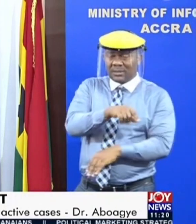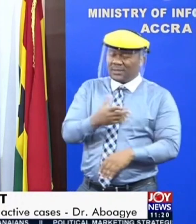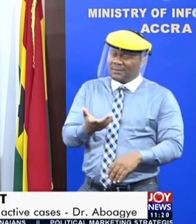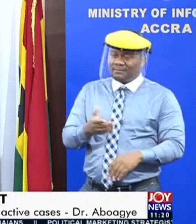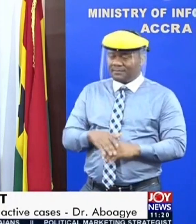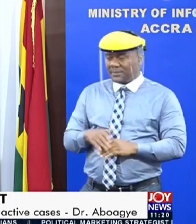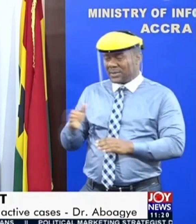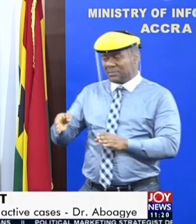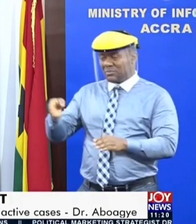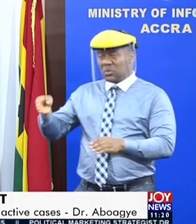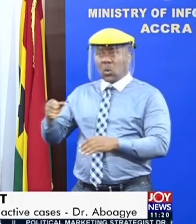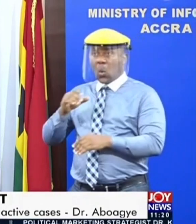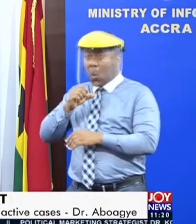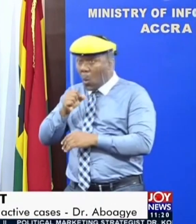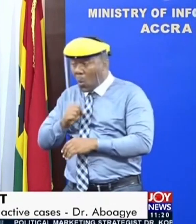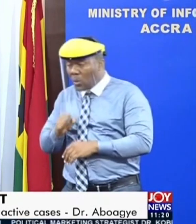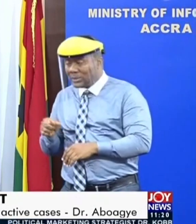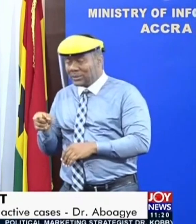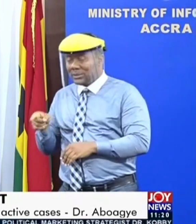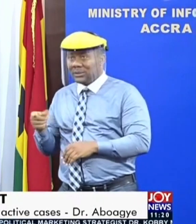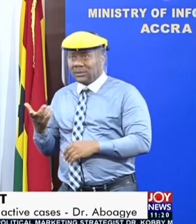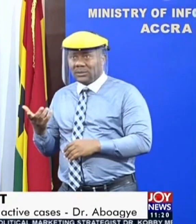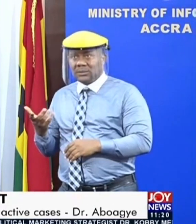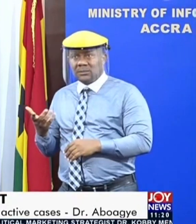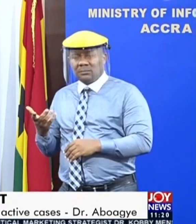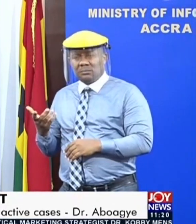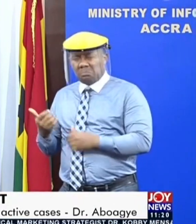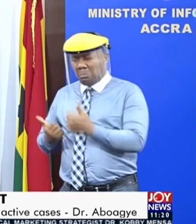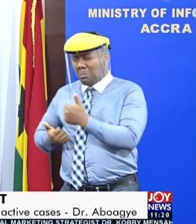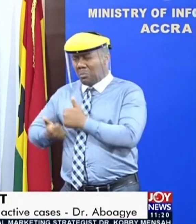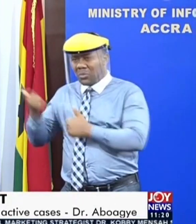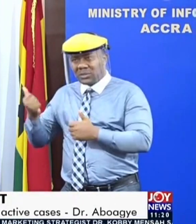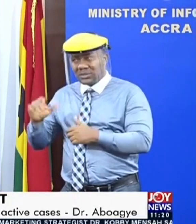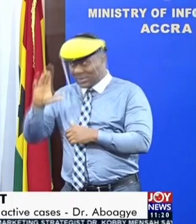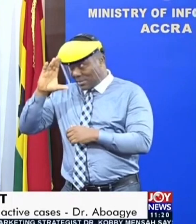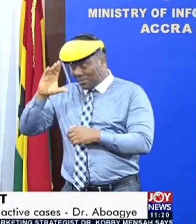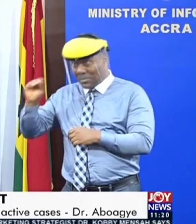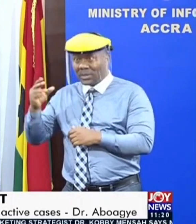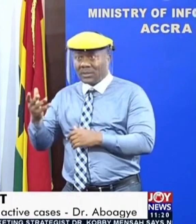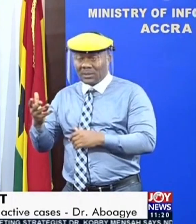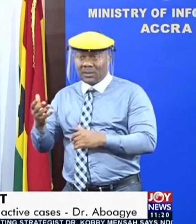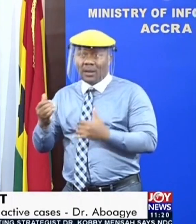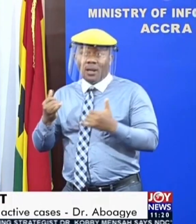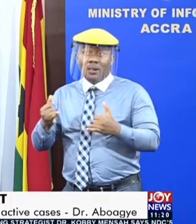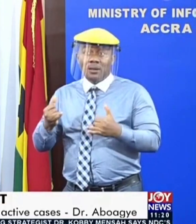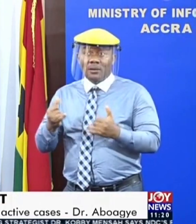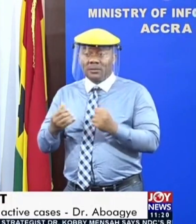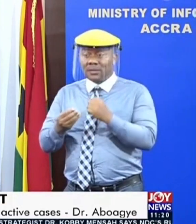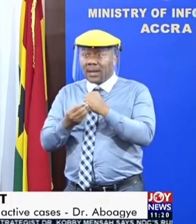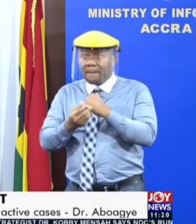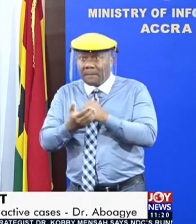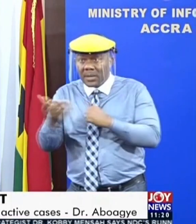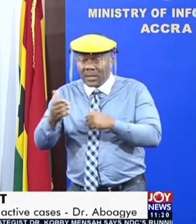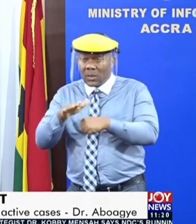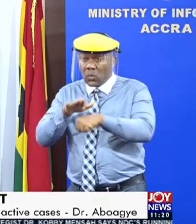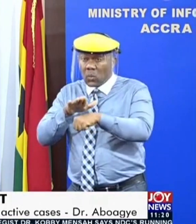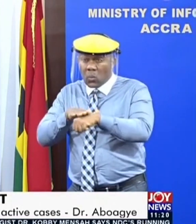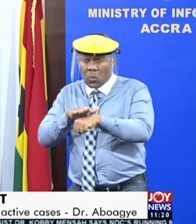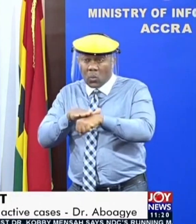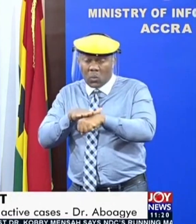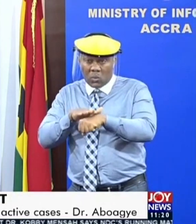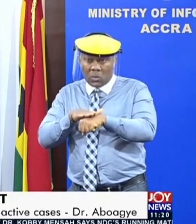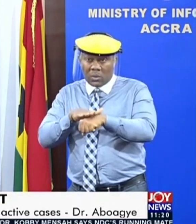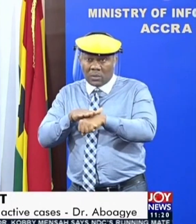aged, but of course, even the aged, we have more in the male. So our messaging, the media, etc. messaging, and the caution must also go